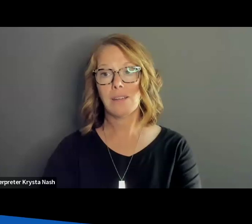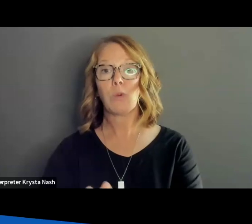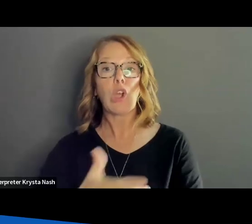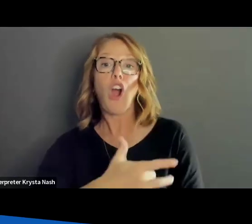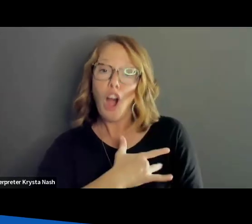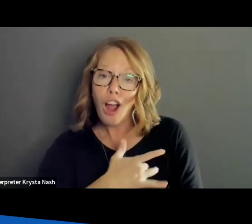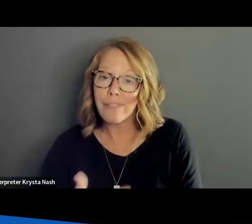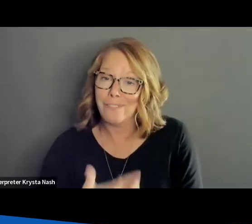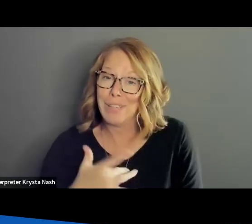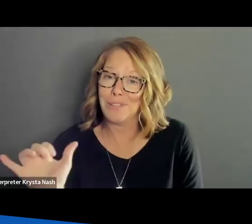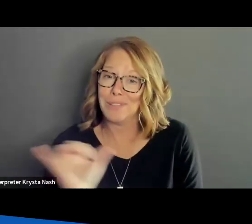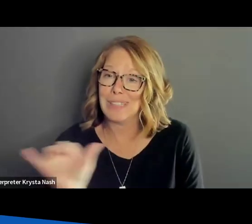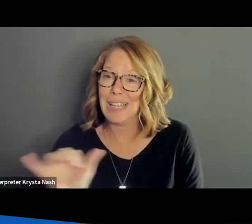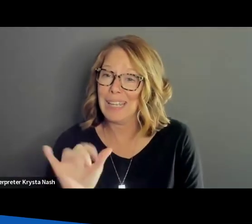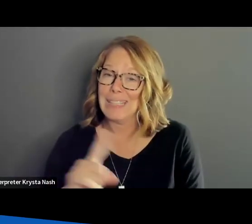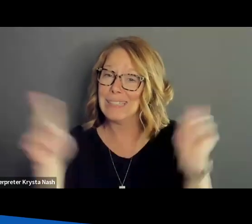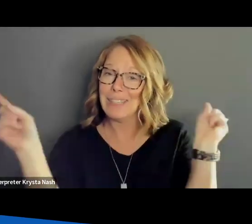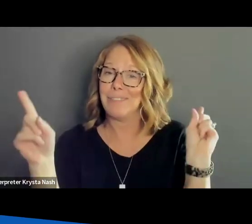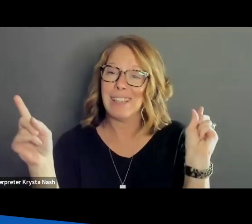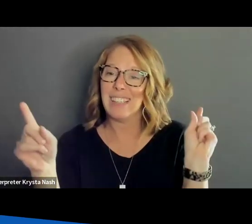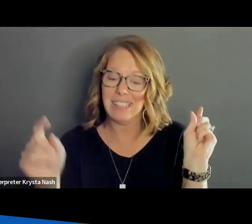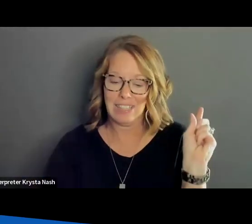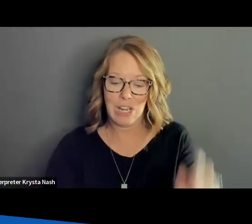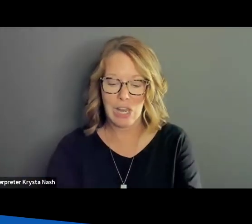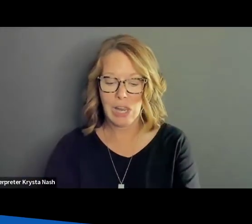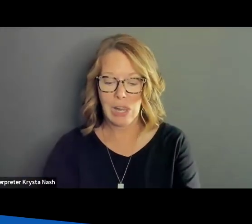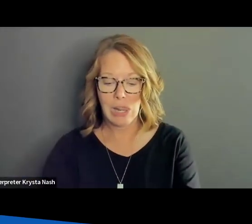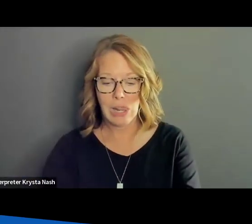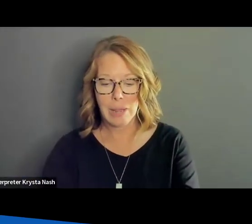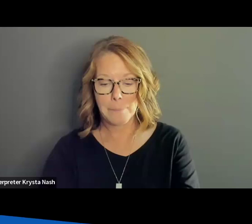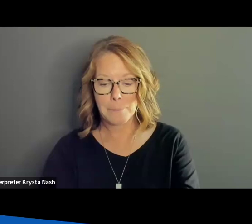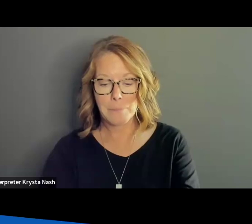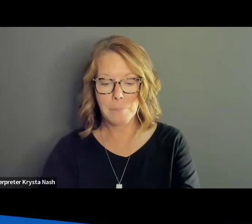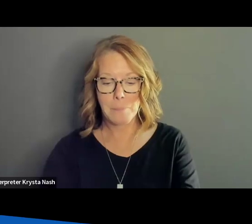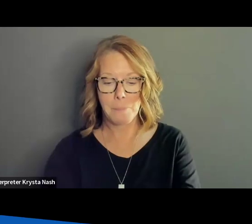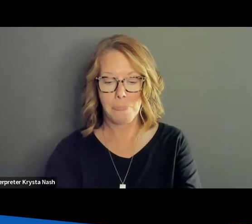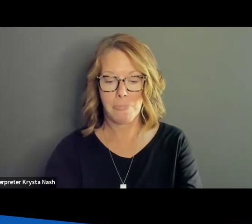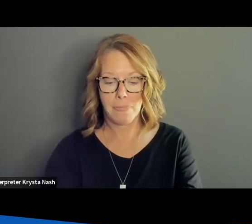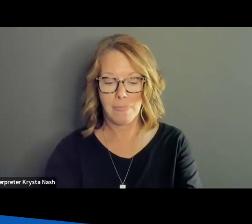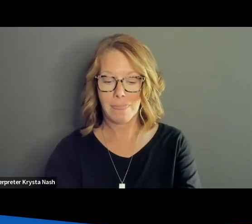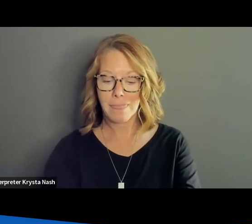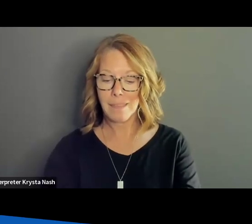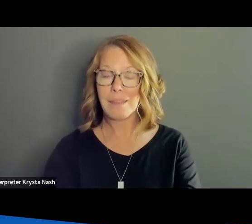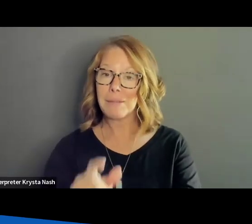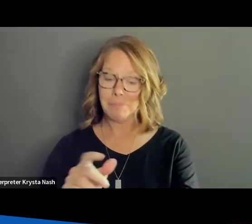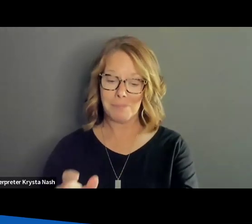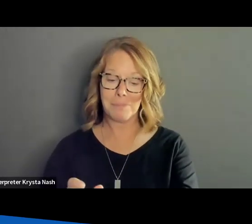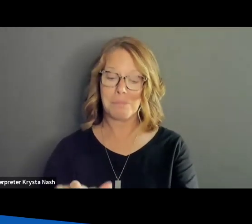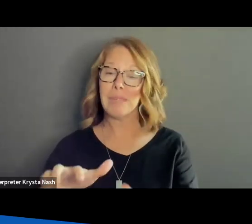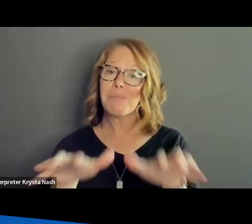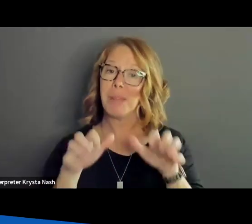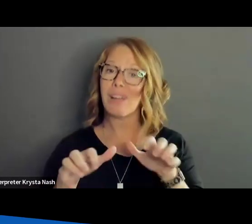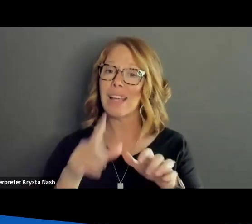heart is kind of a completely different thing because being paralyzed is a challenge. There's no doubt about it. It can